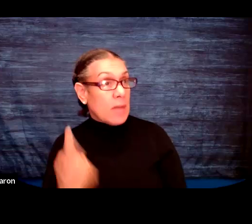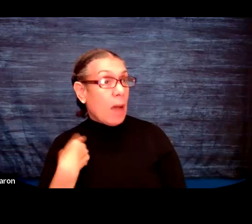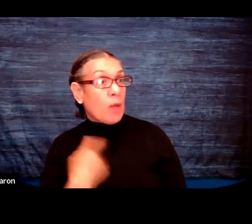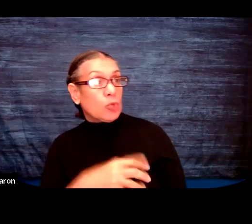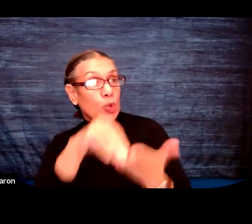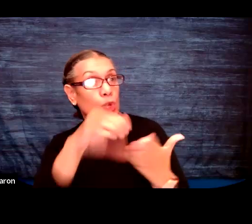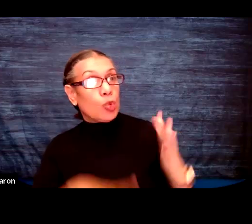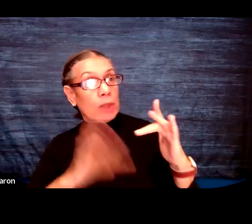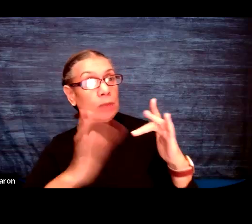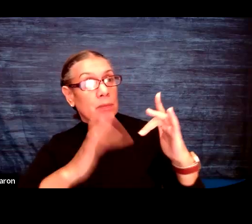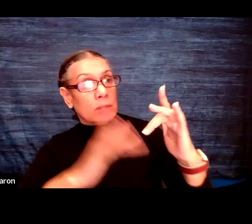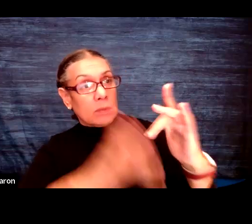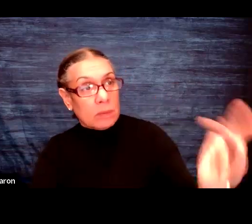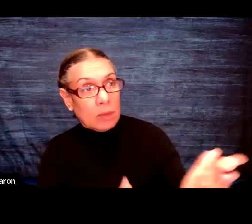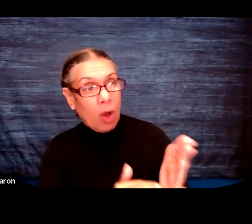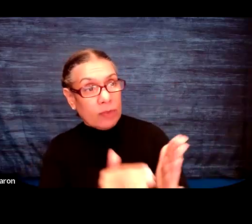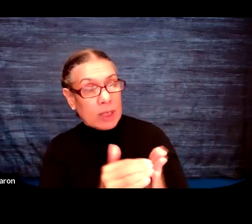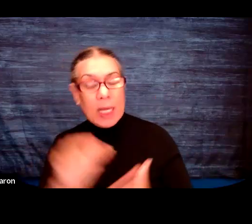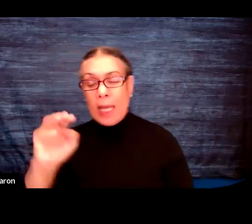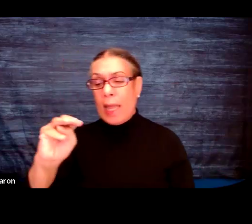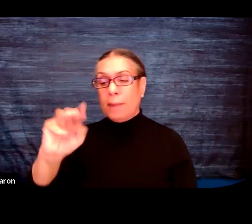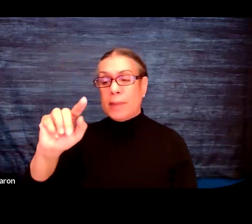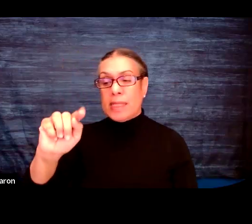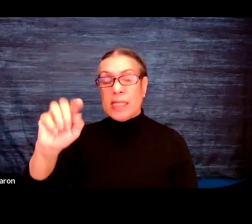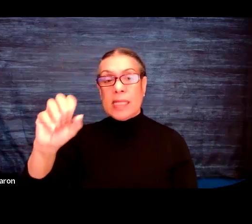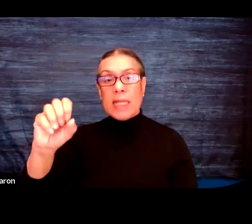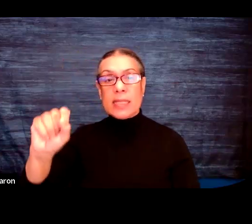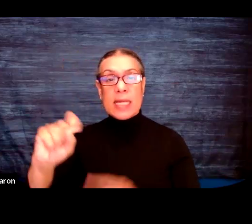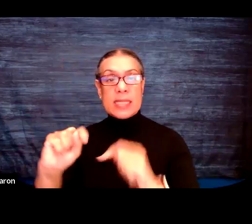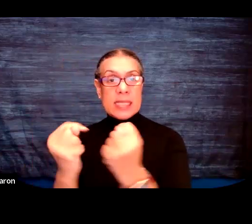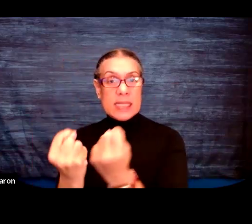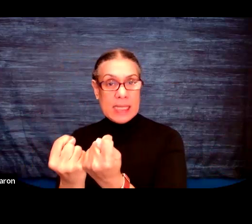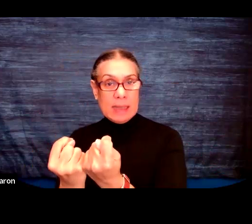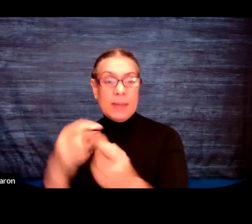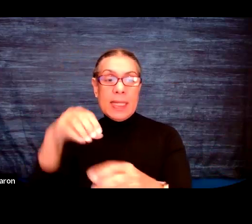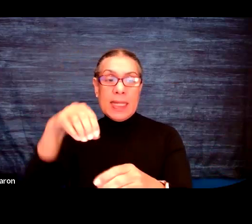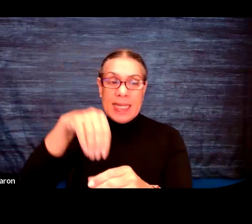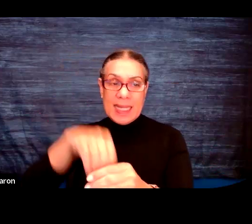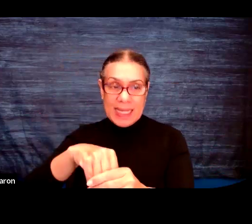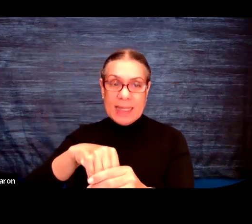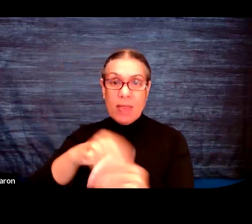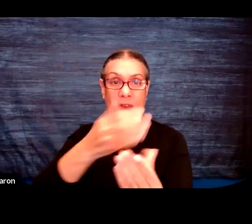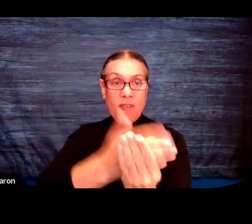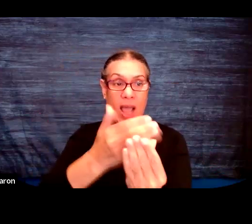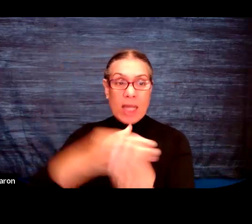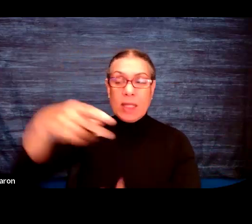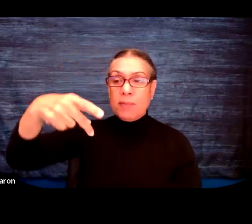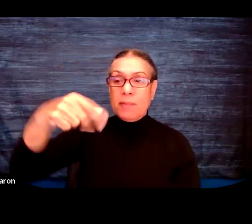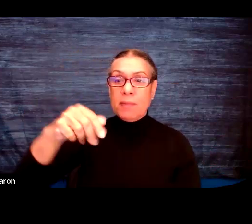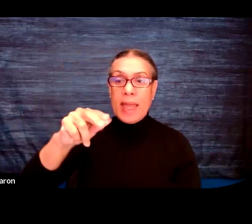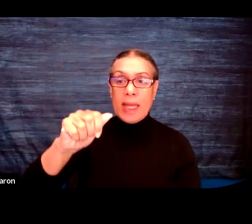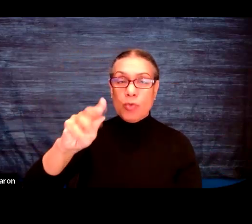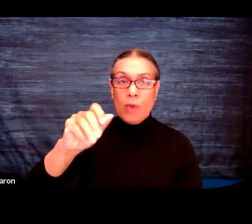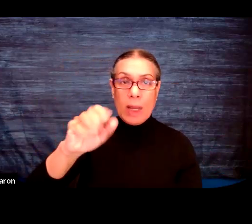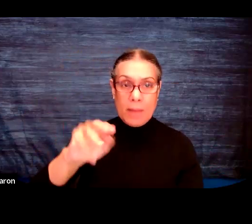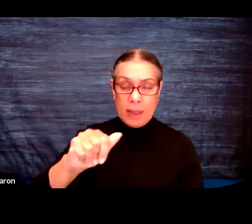absenteeism. And so the MTSS team in Panorama is responsible for ensuring